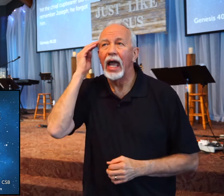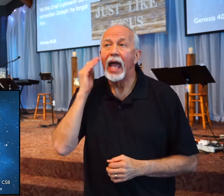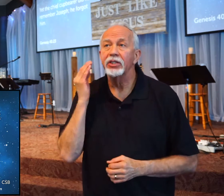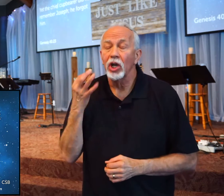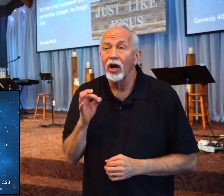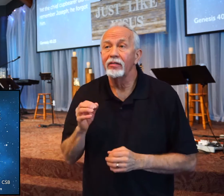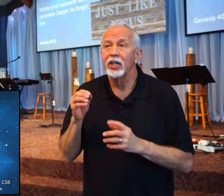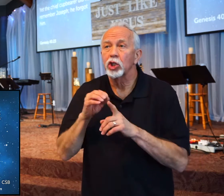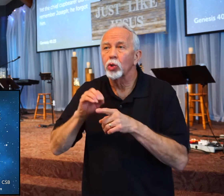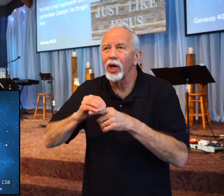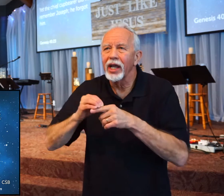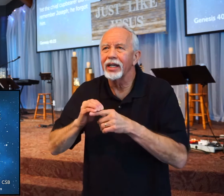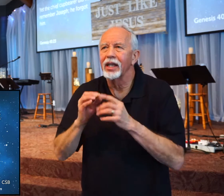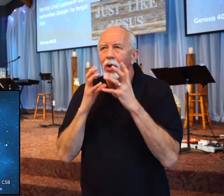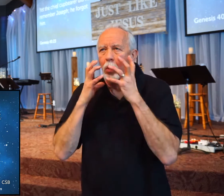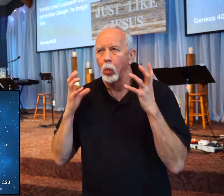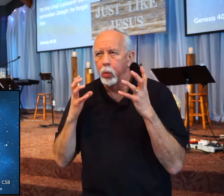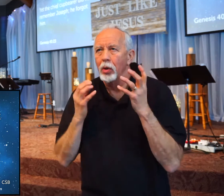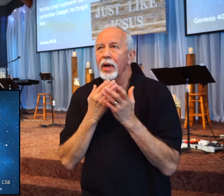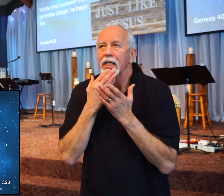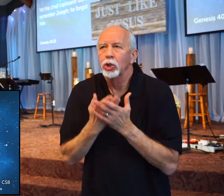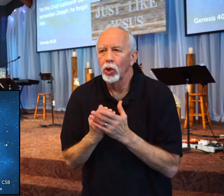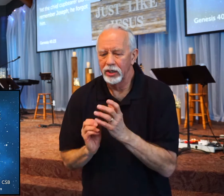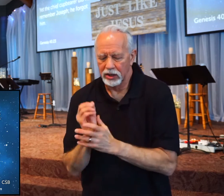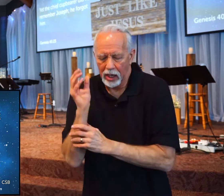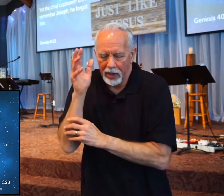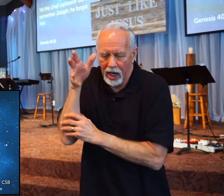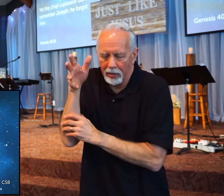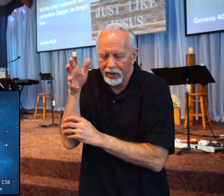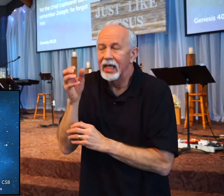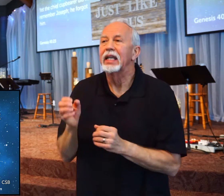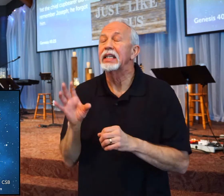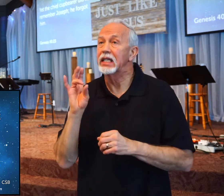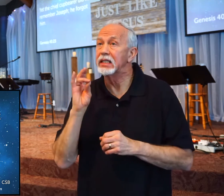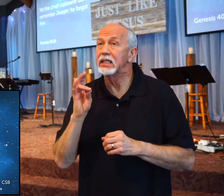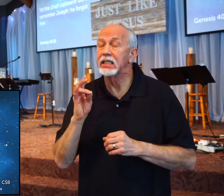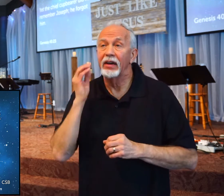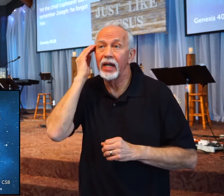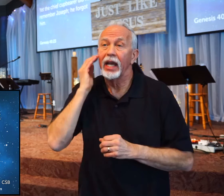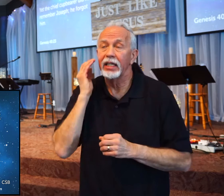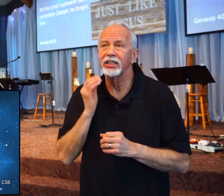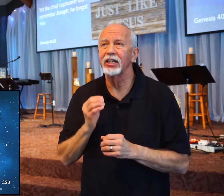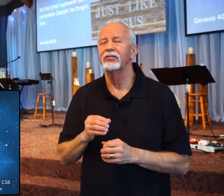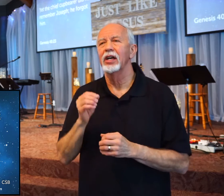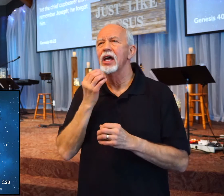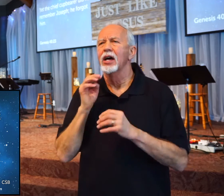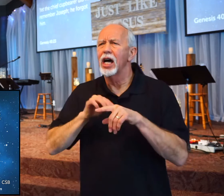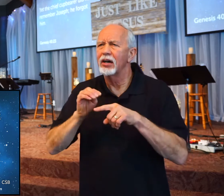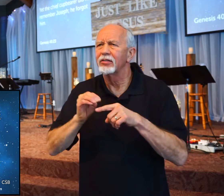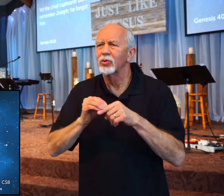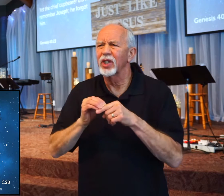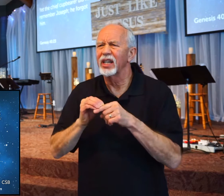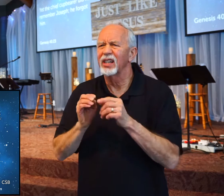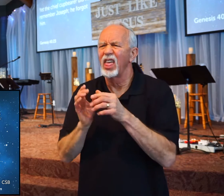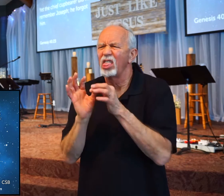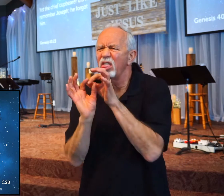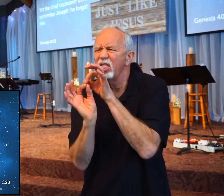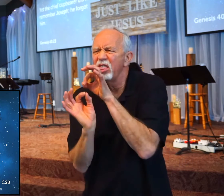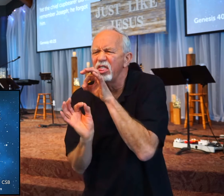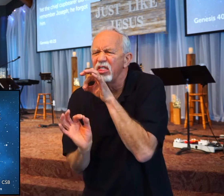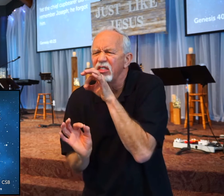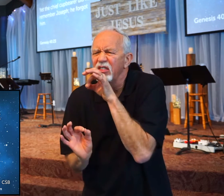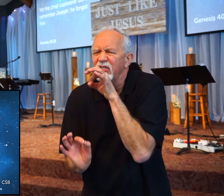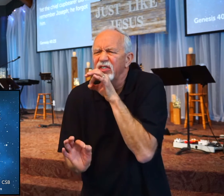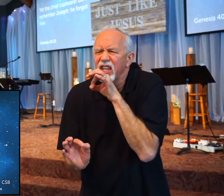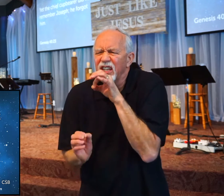plump and good, that came up on the stalk. And then there were seven heads of grain, thin and scorched by the east wind, that